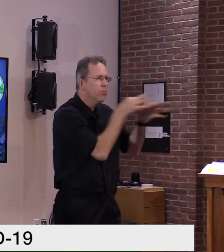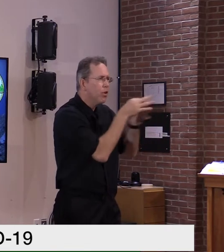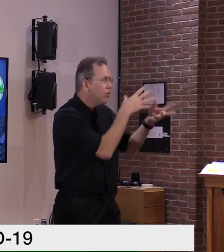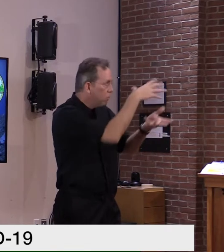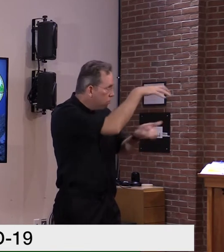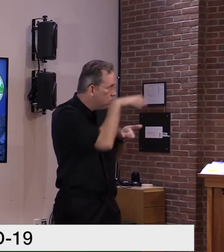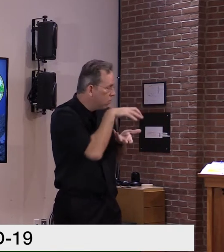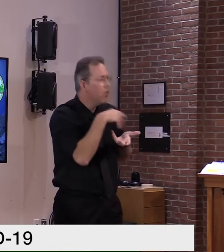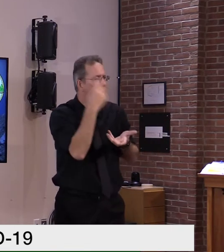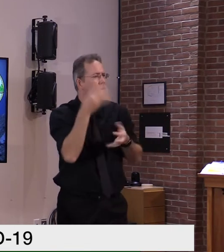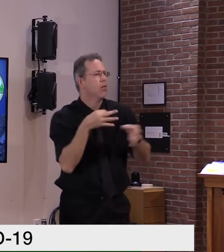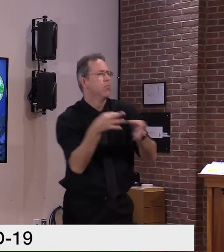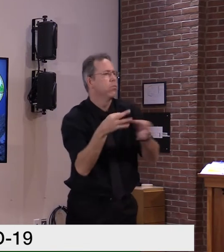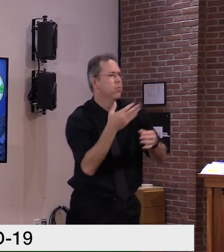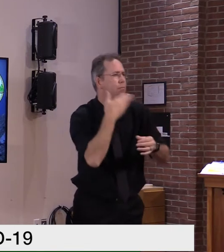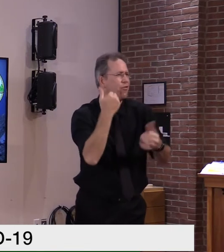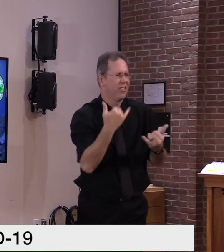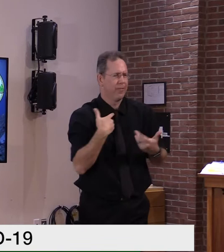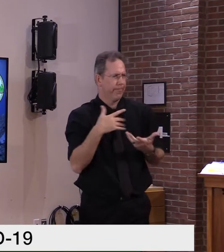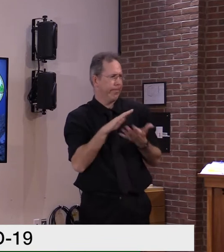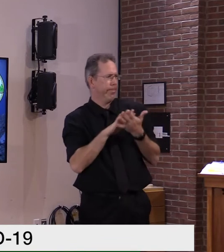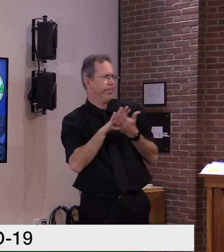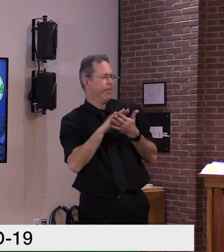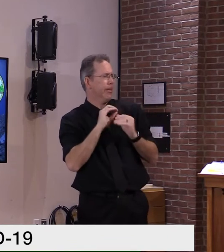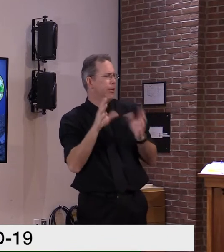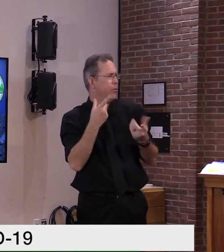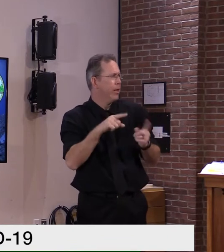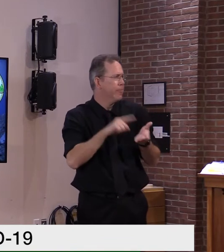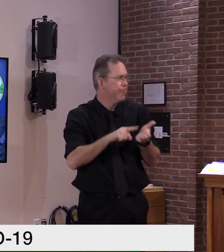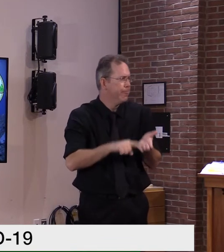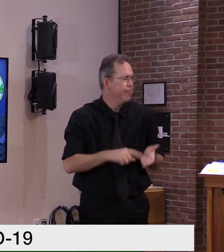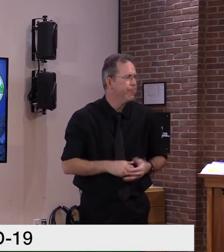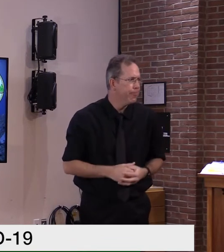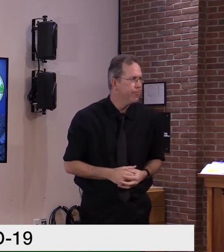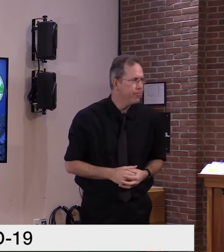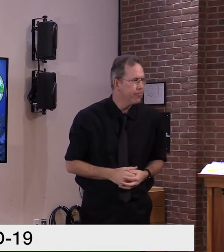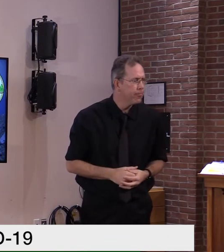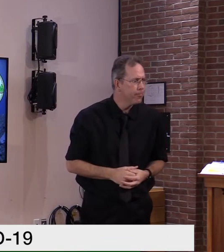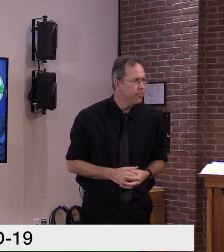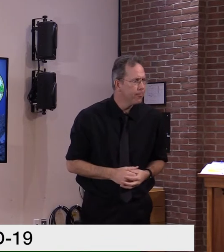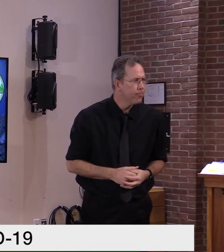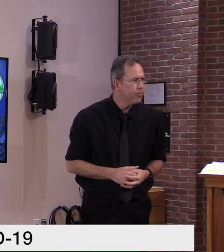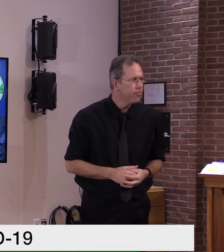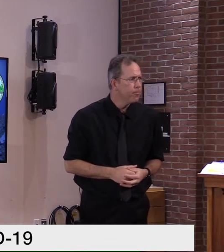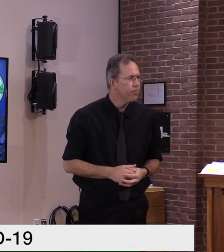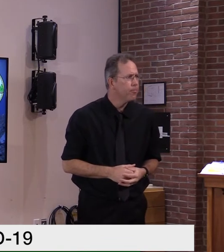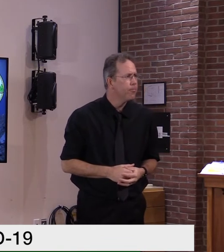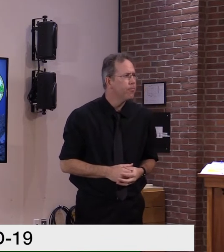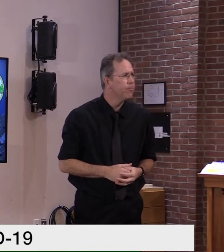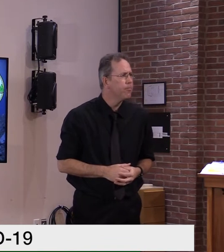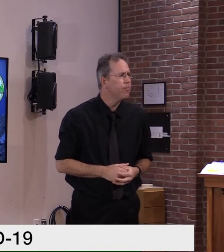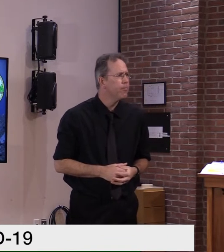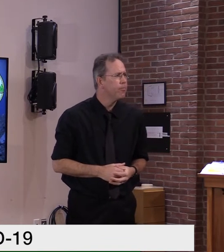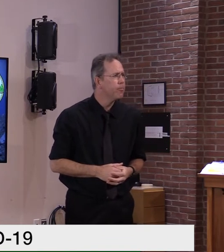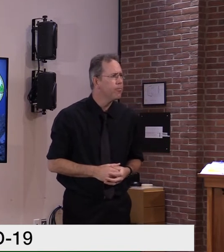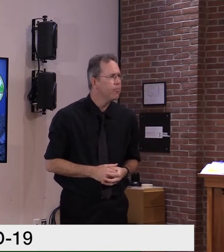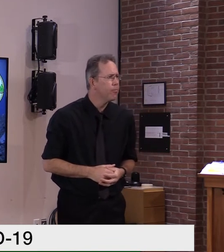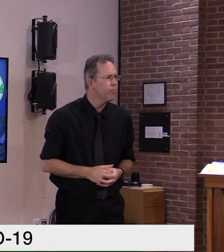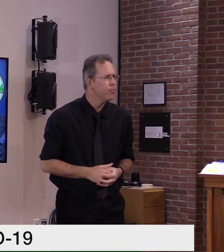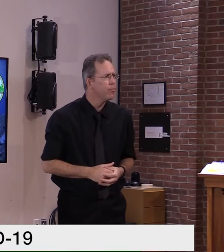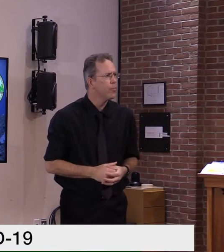And is looking at the state employee who sent that email out with all the private